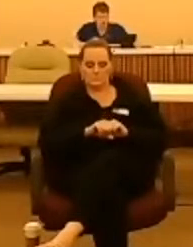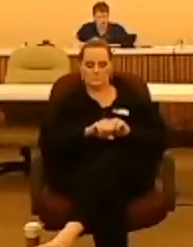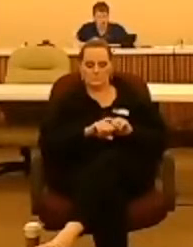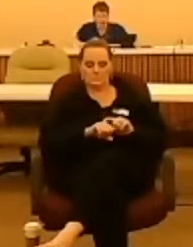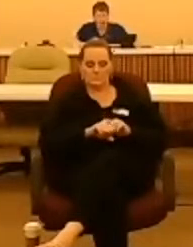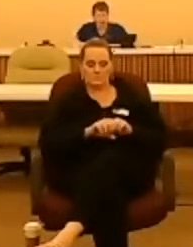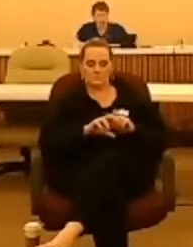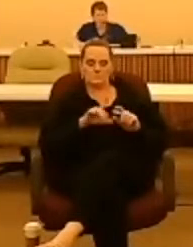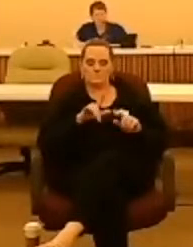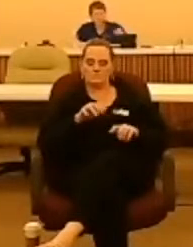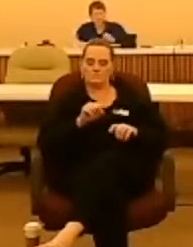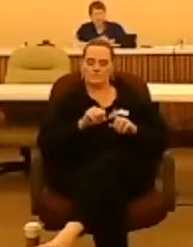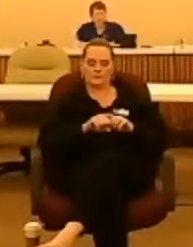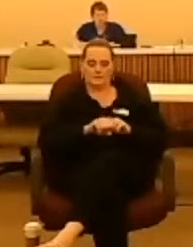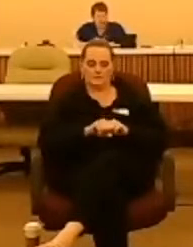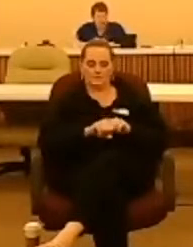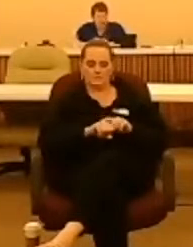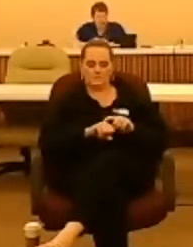Schultz. Aye.